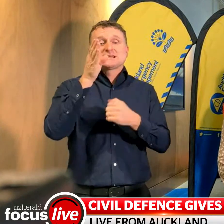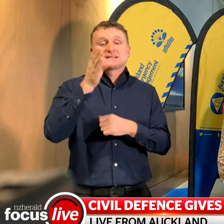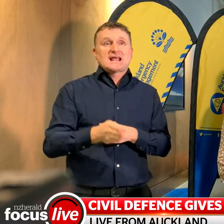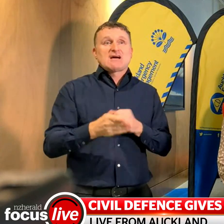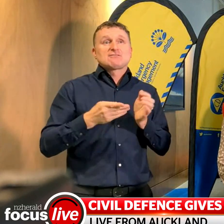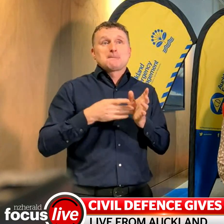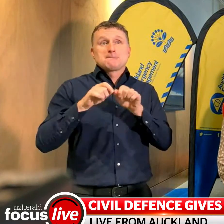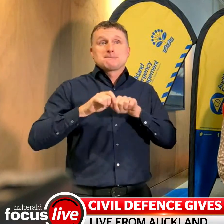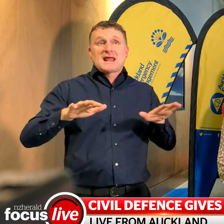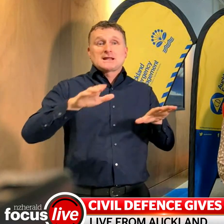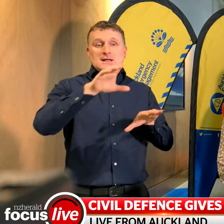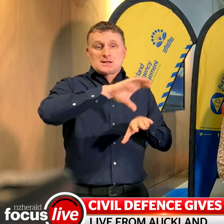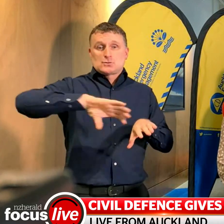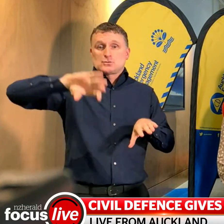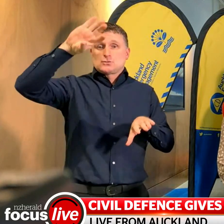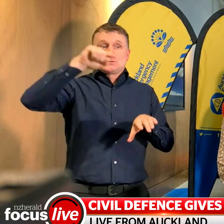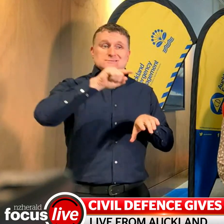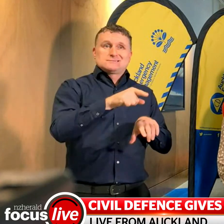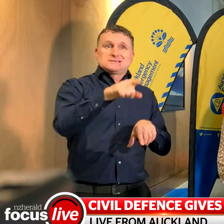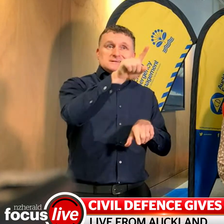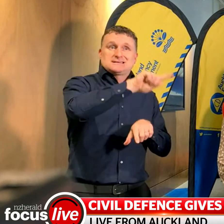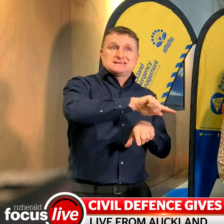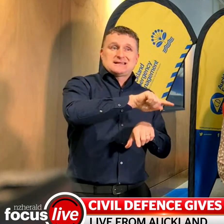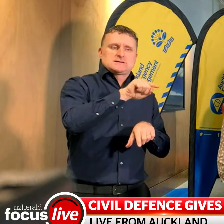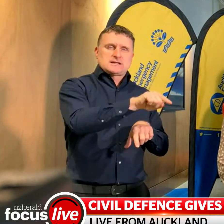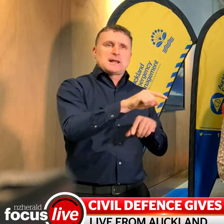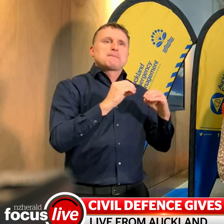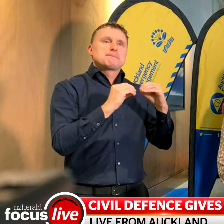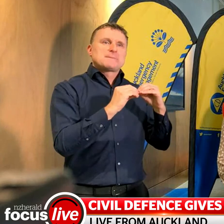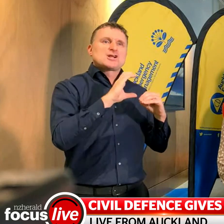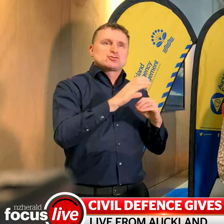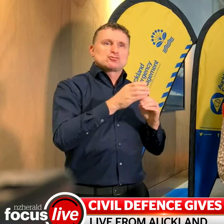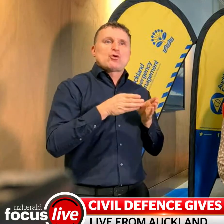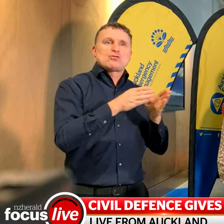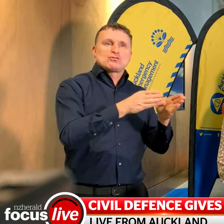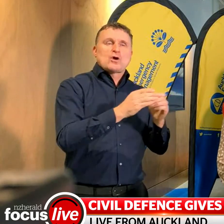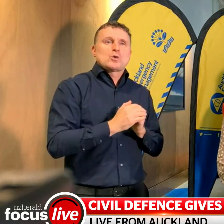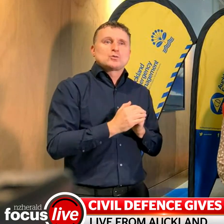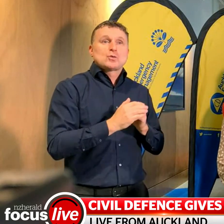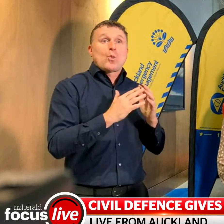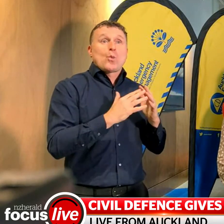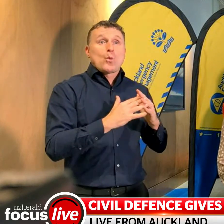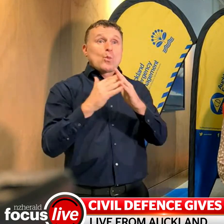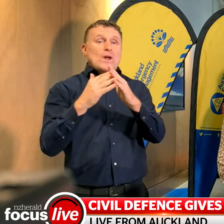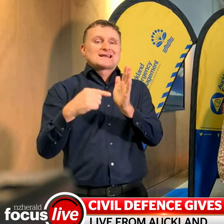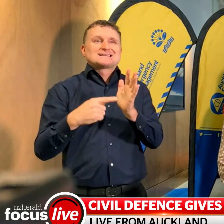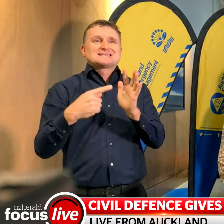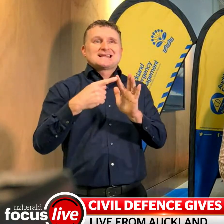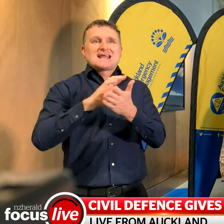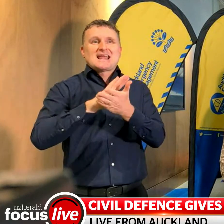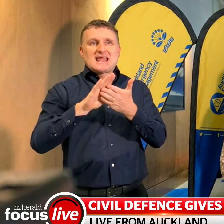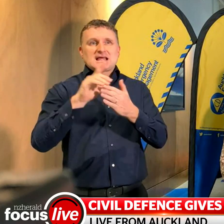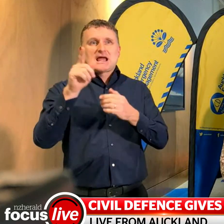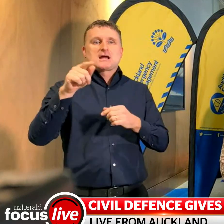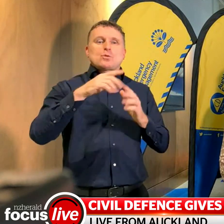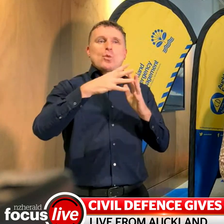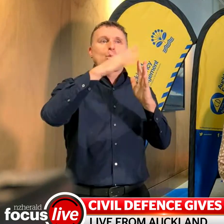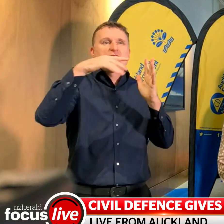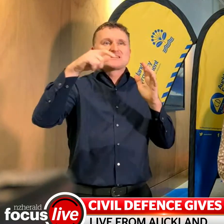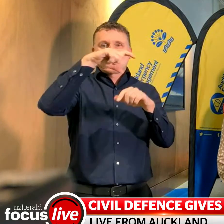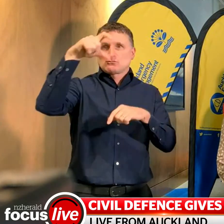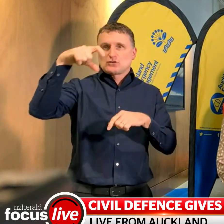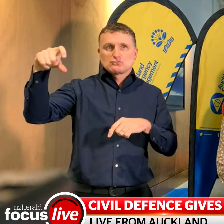Whetu Peninsula and Beechcroft Road, and in the west, Tahinga Road, Woodbay Road and Scenic